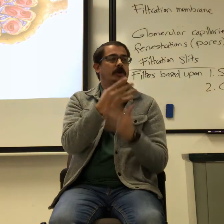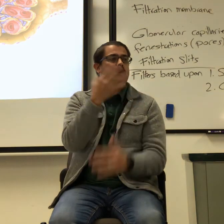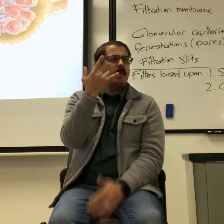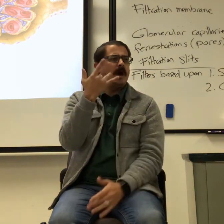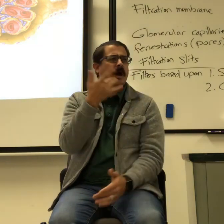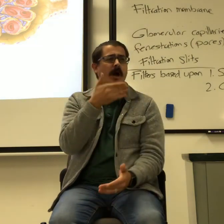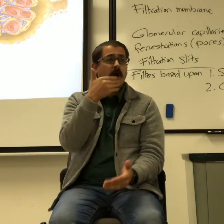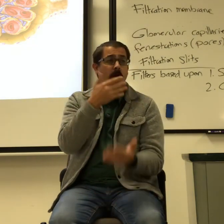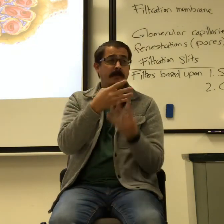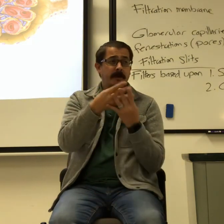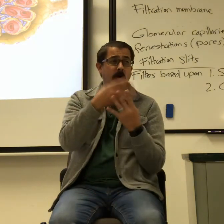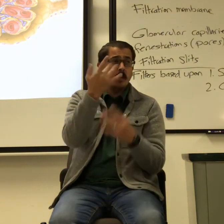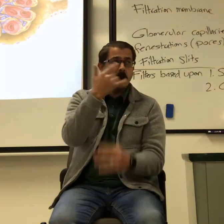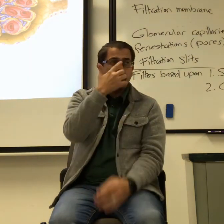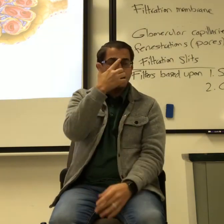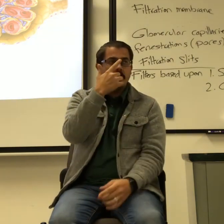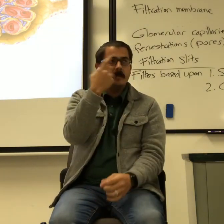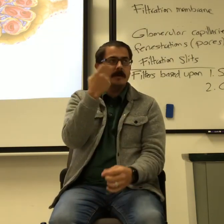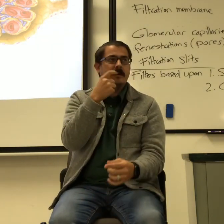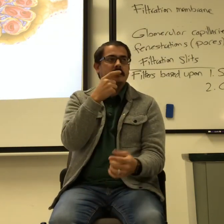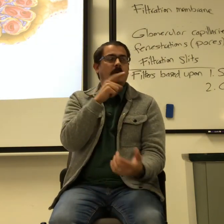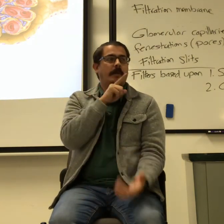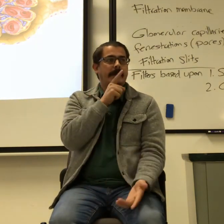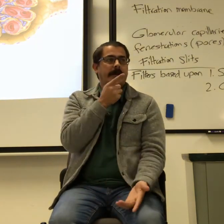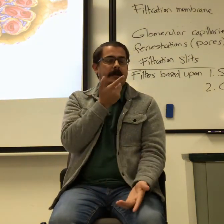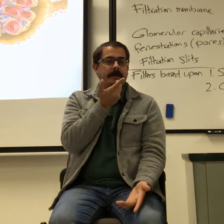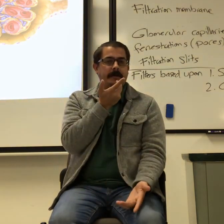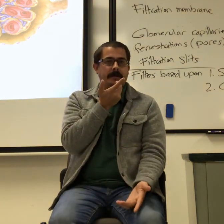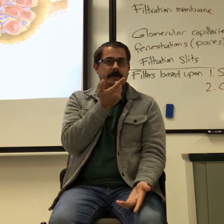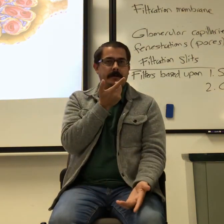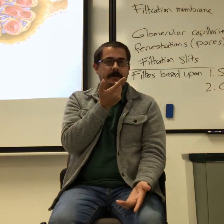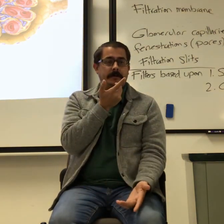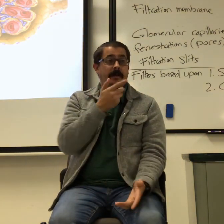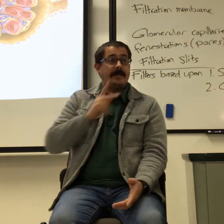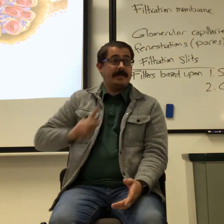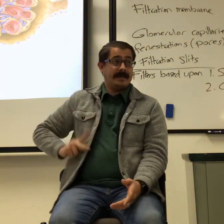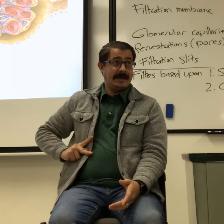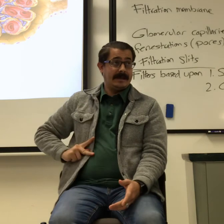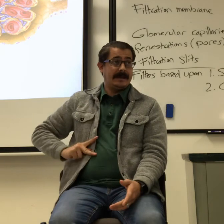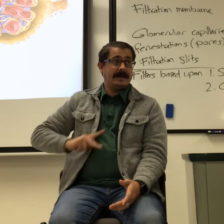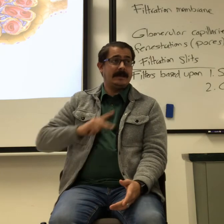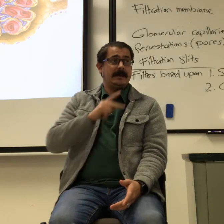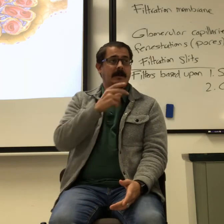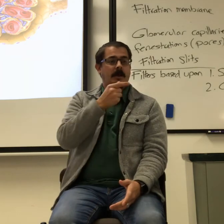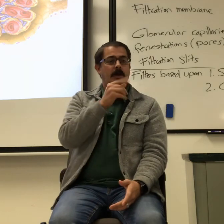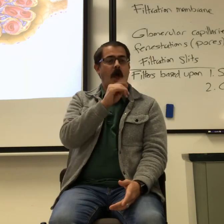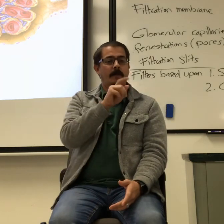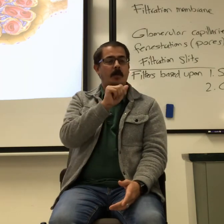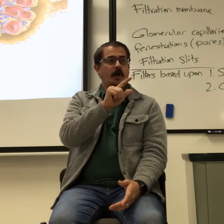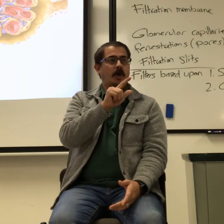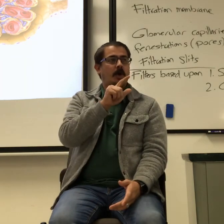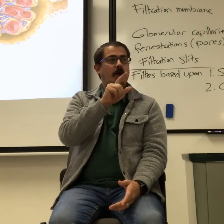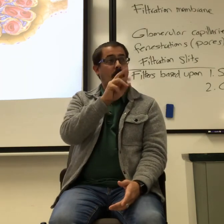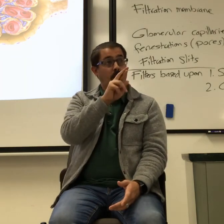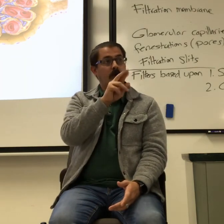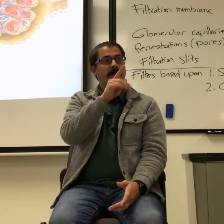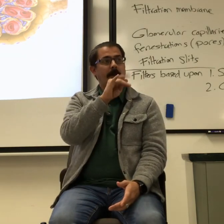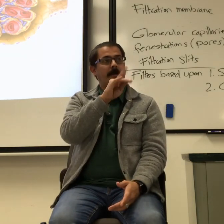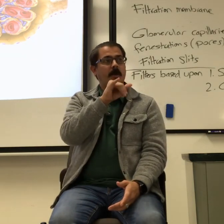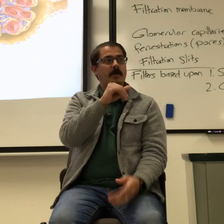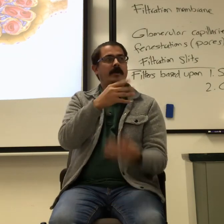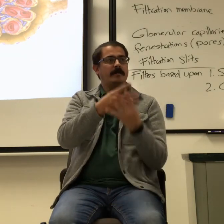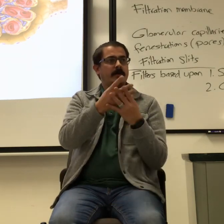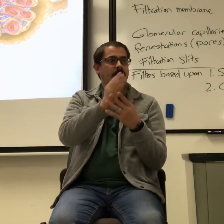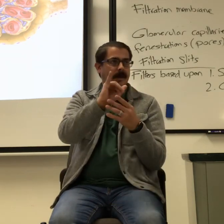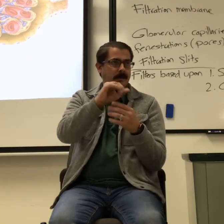Why is it a good filter? Well, qualitatively, the kidneys, glomerular capillaries, they filter blood plasma just